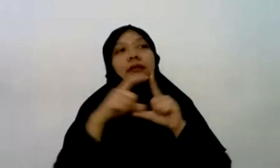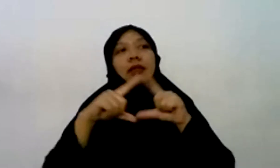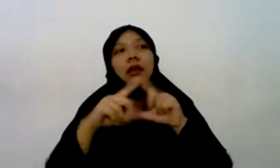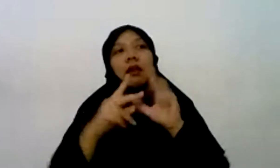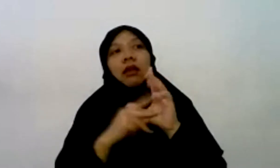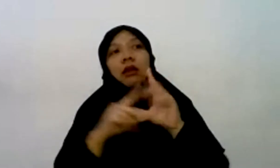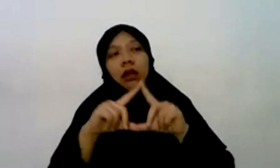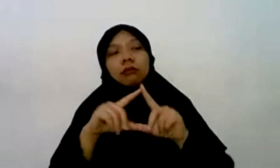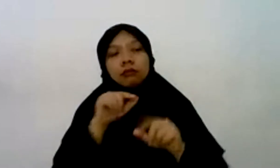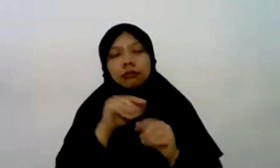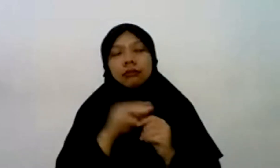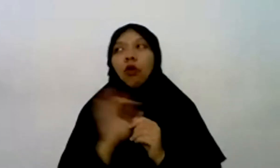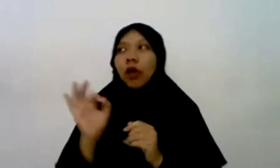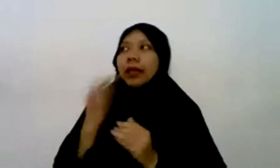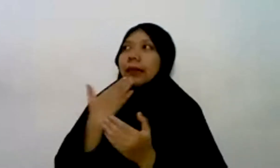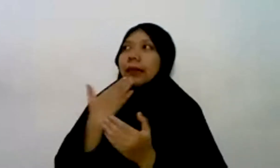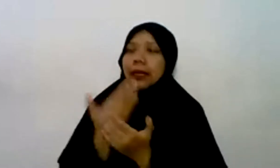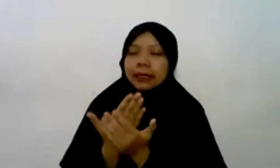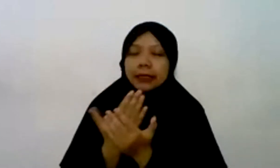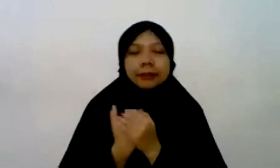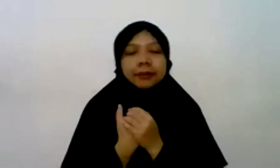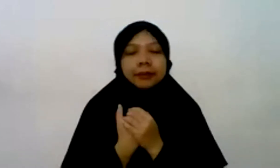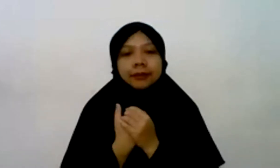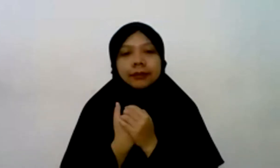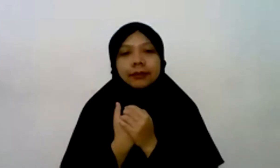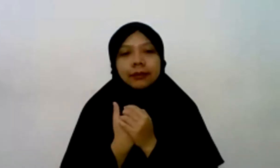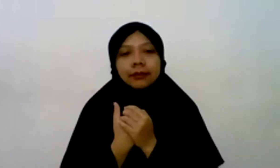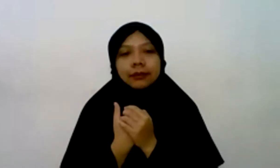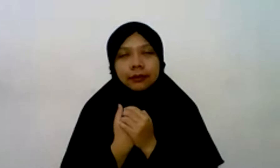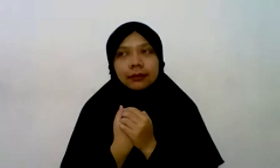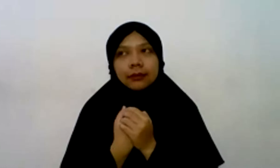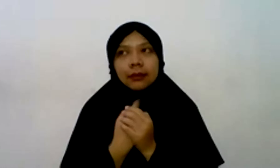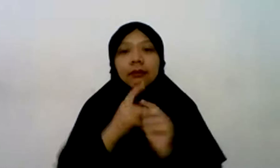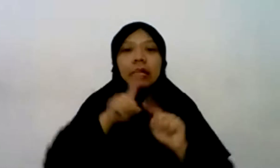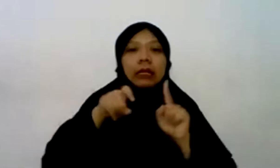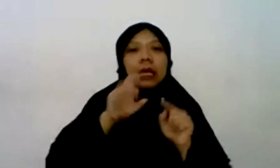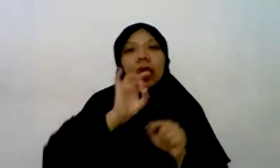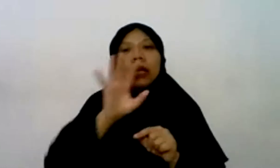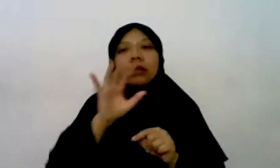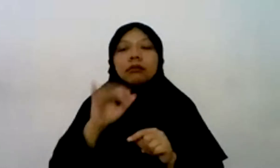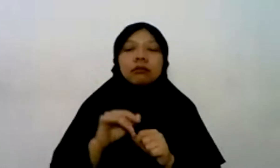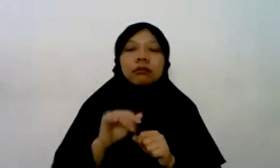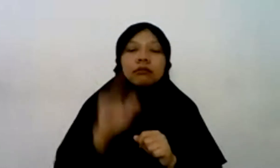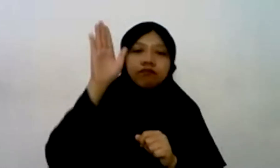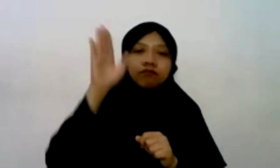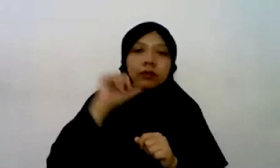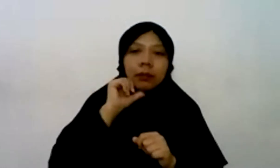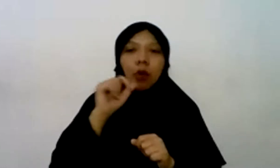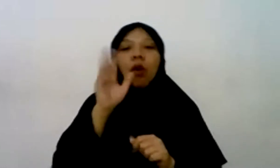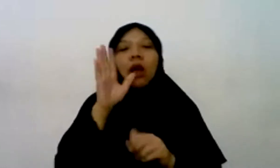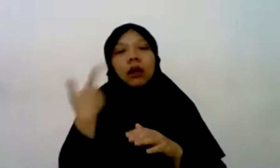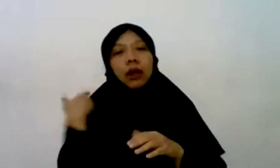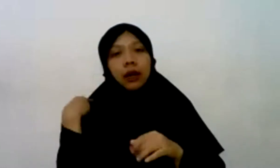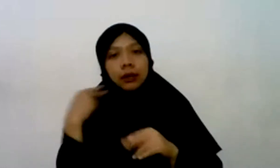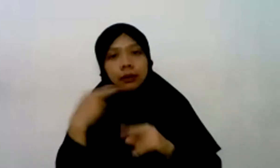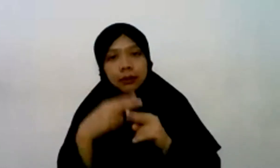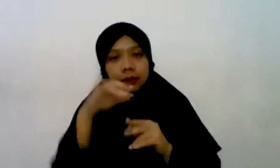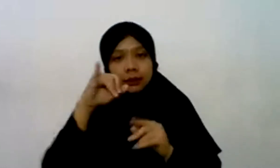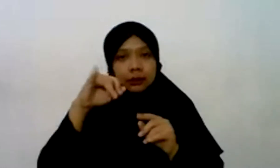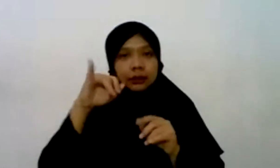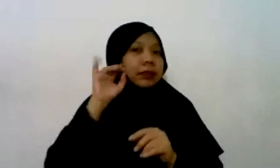you, Pak. Let's take another question from Bu Weni. Silakan, Weni.